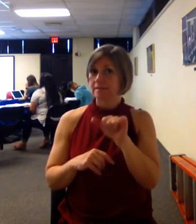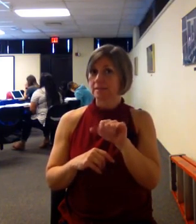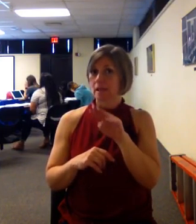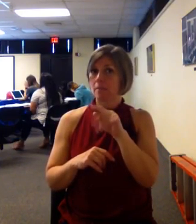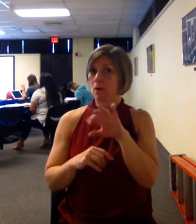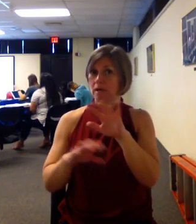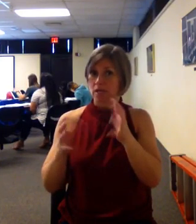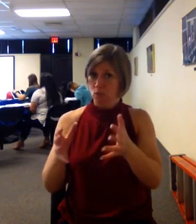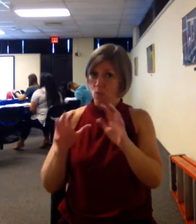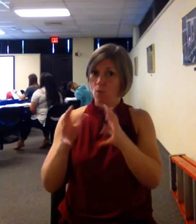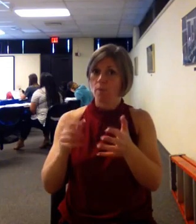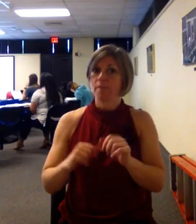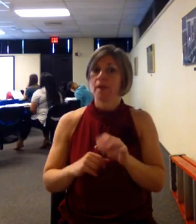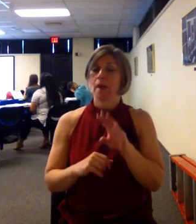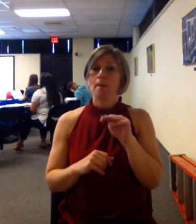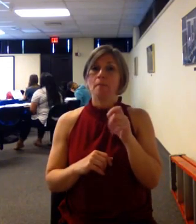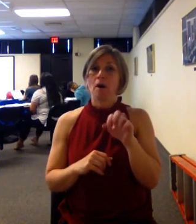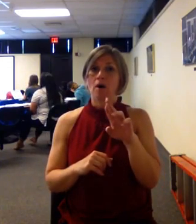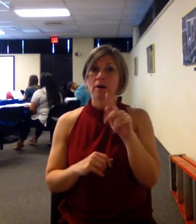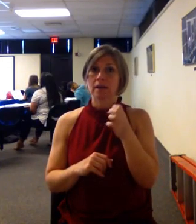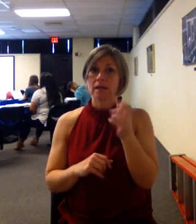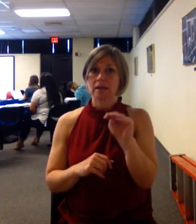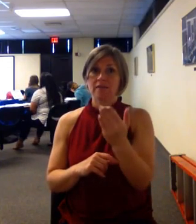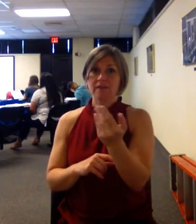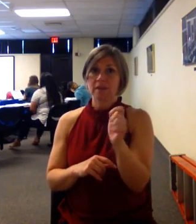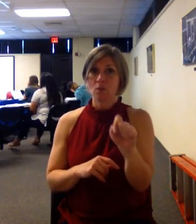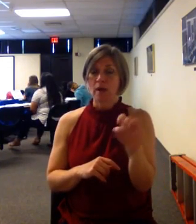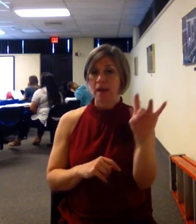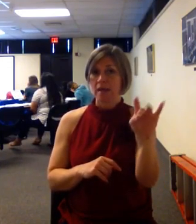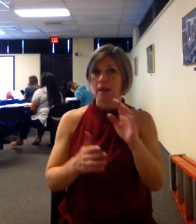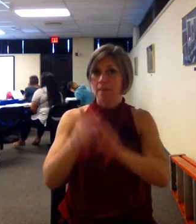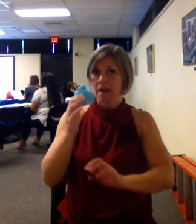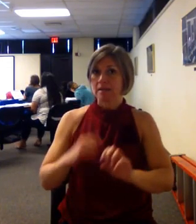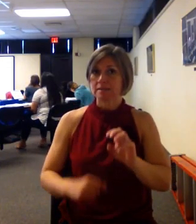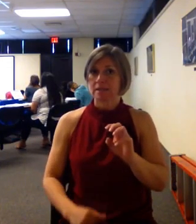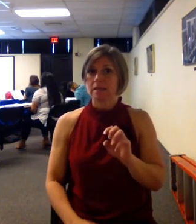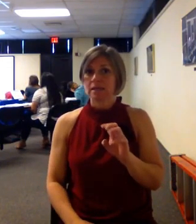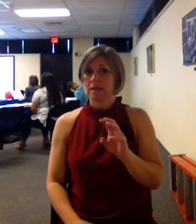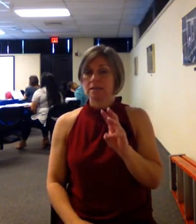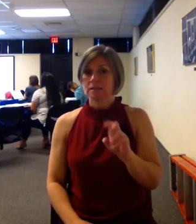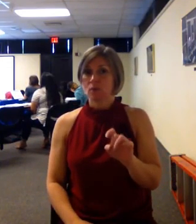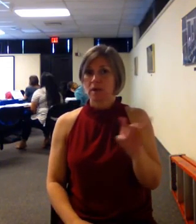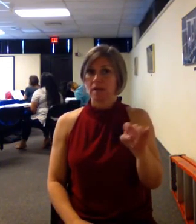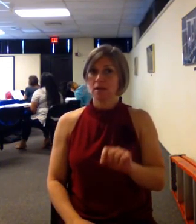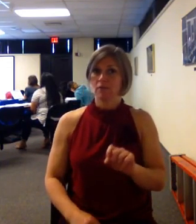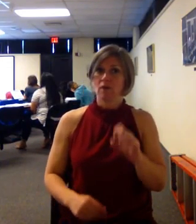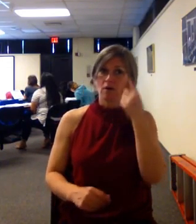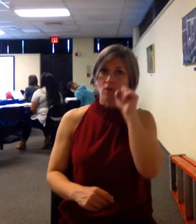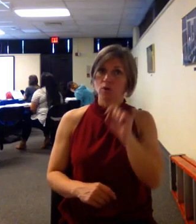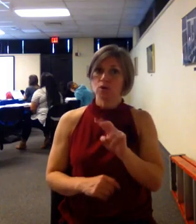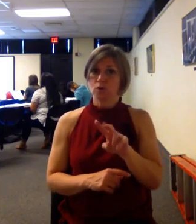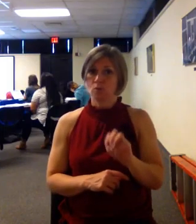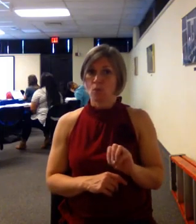market being the 15.8 minus your 5.6 risk-free for the 10.2% market premium.